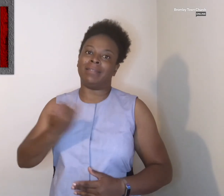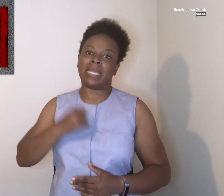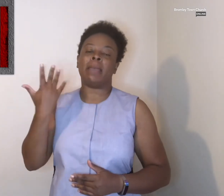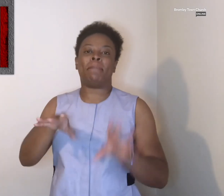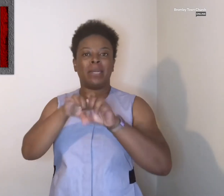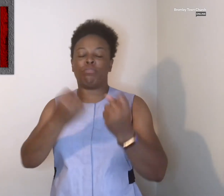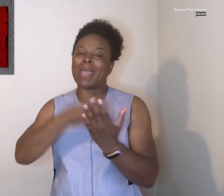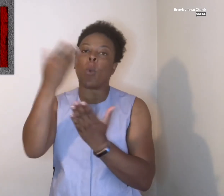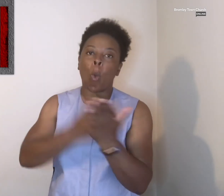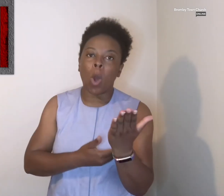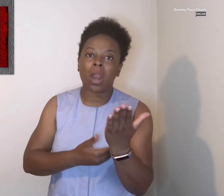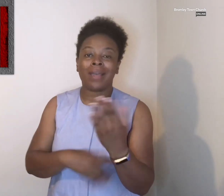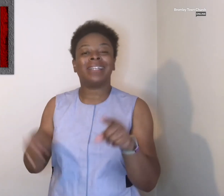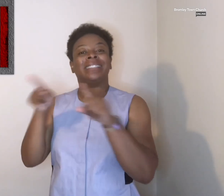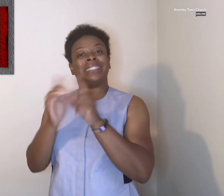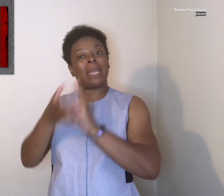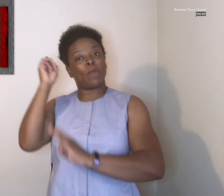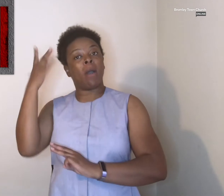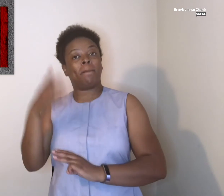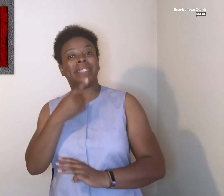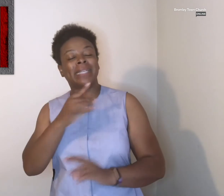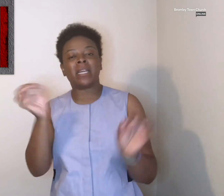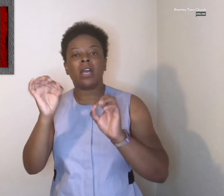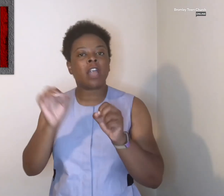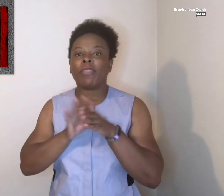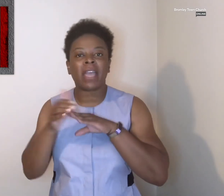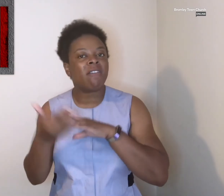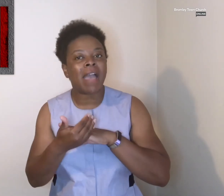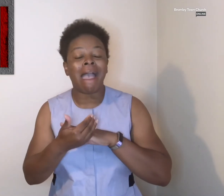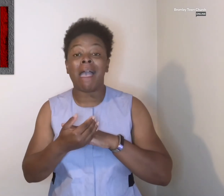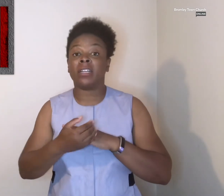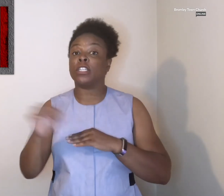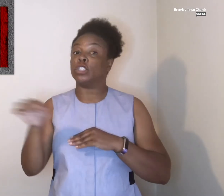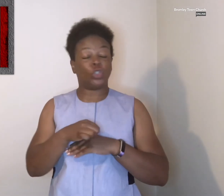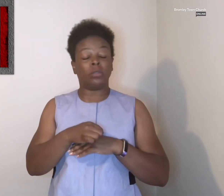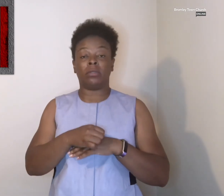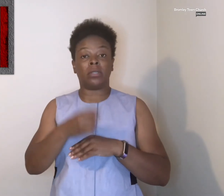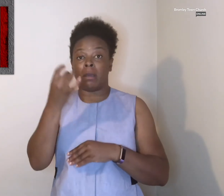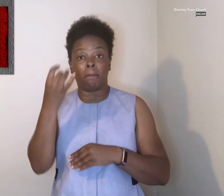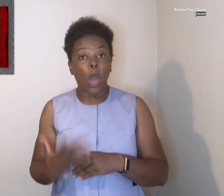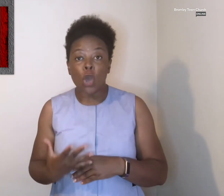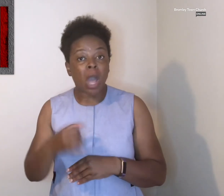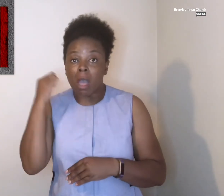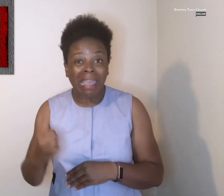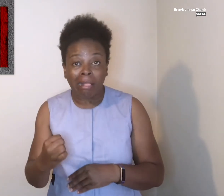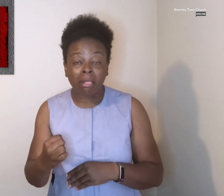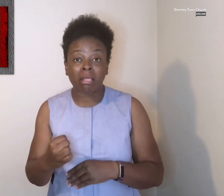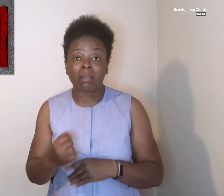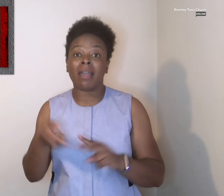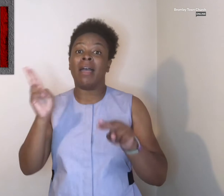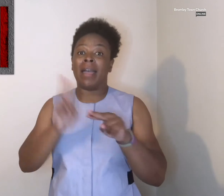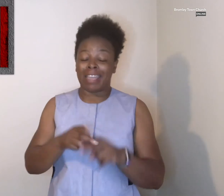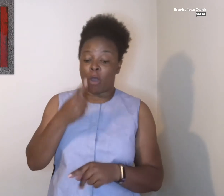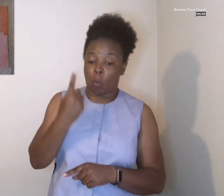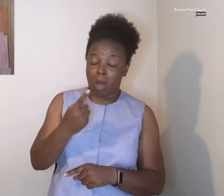God who said you must not commit adultery also said you must not murder. So if you murder somebody but do not commit adultery, you have still